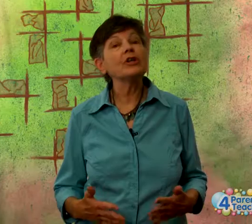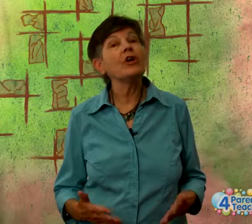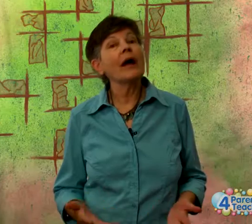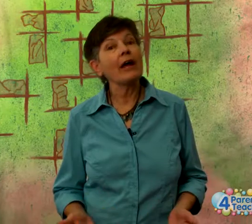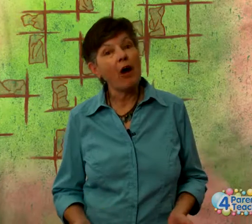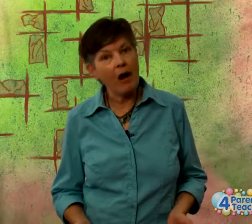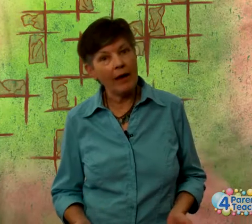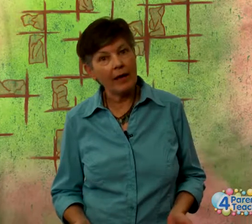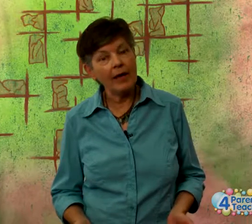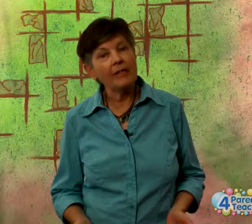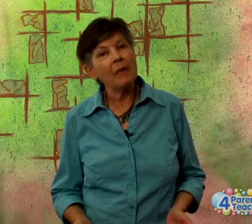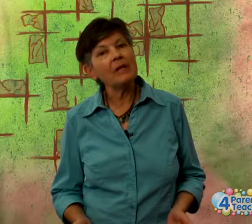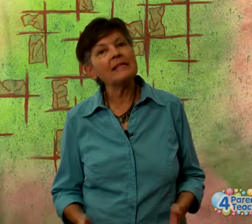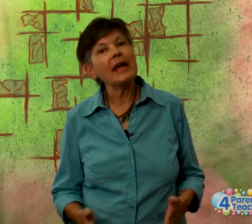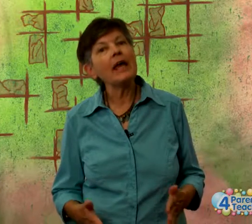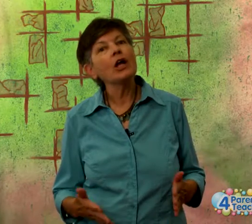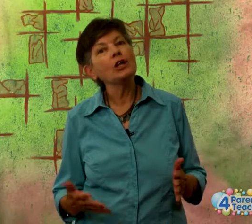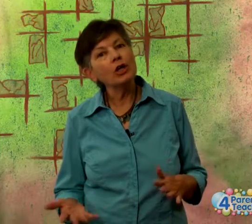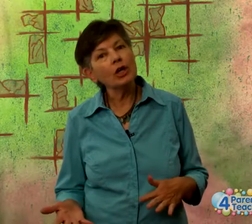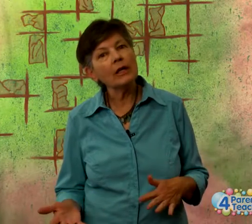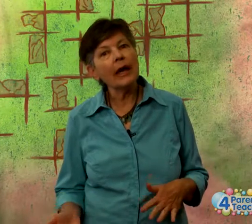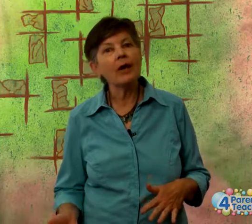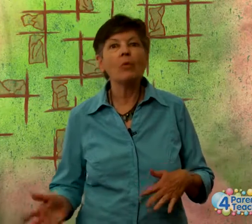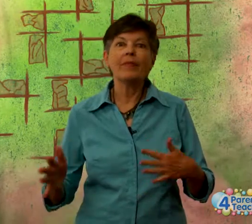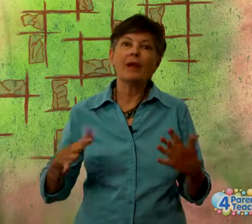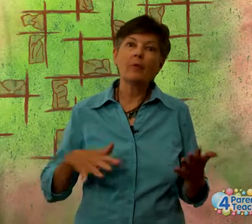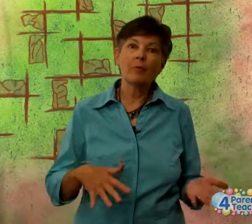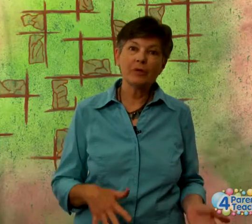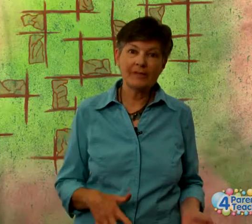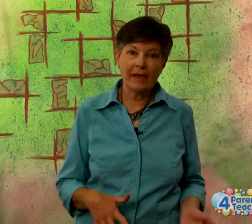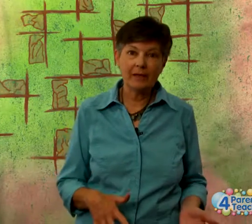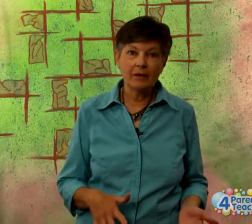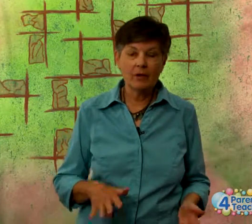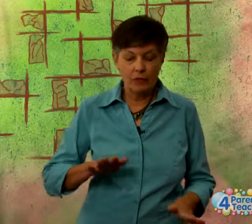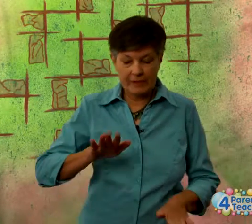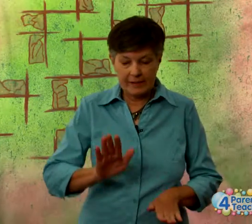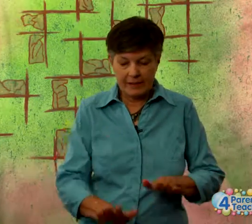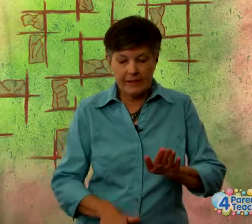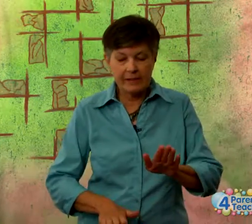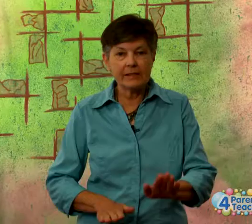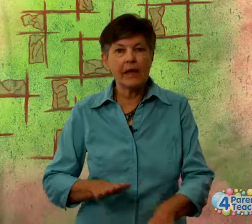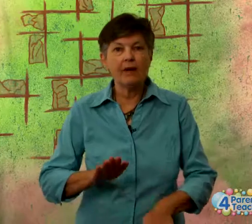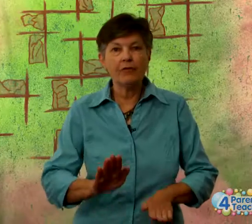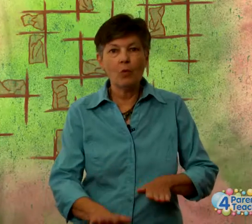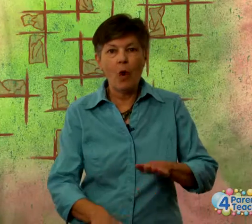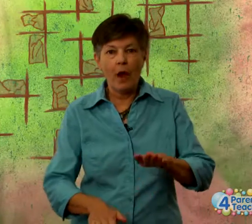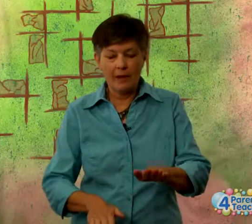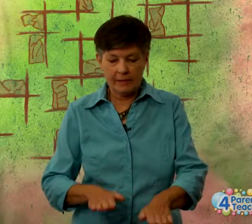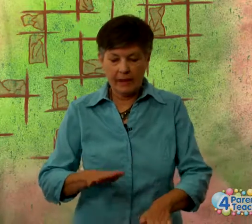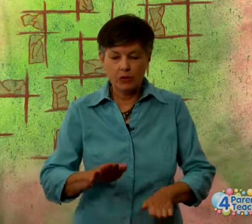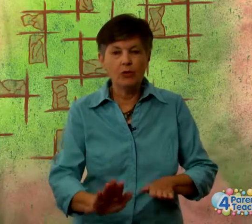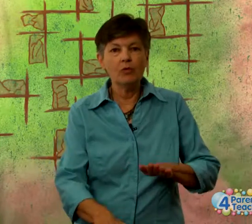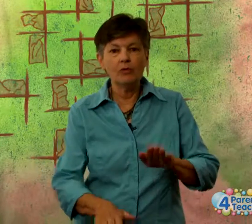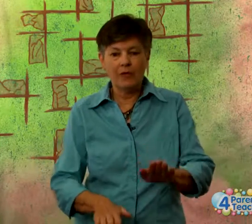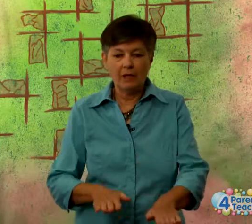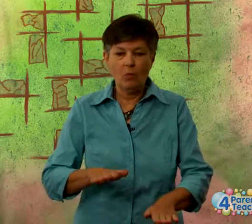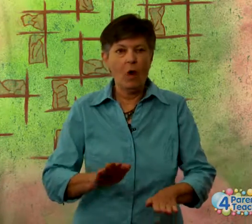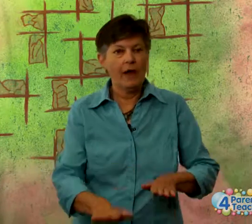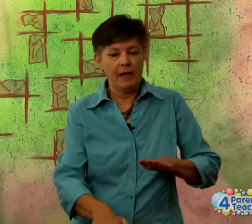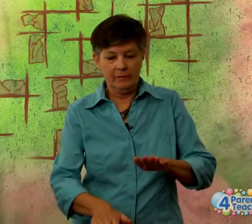are iconic. That means they look like what they represent. For instance, this is the sign for walk. It's like 2 feet walking.